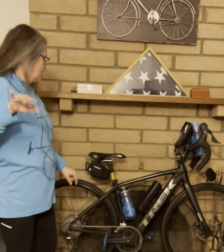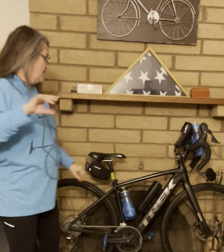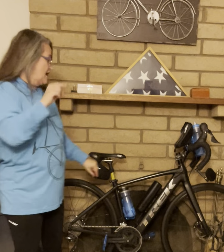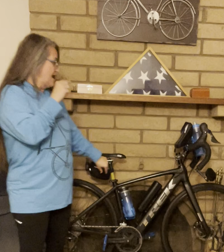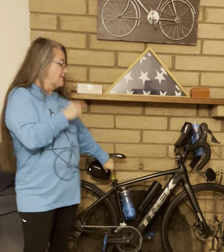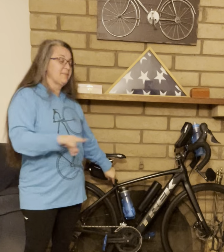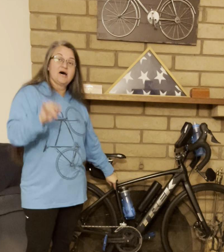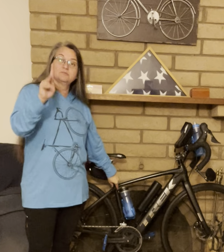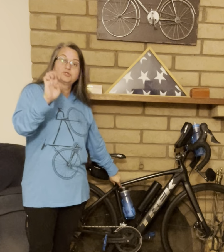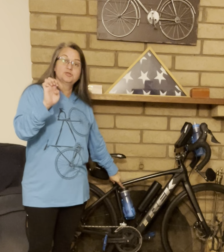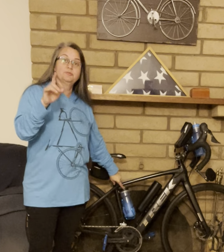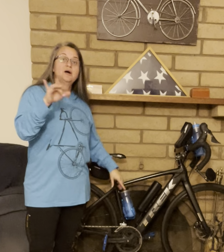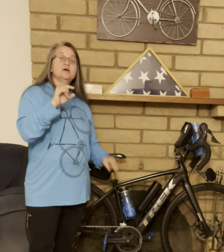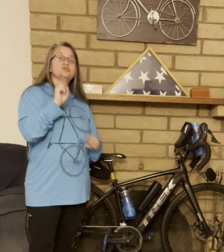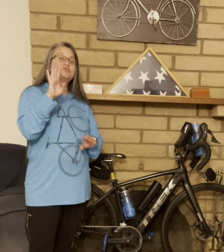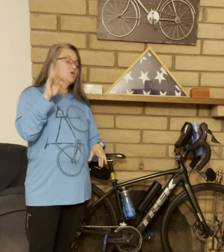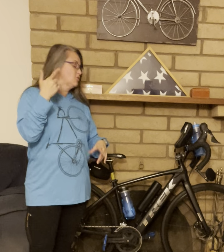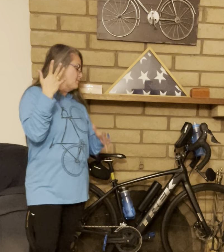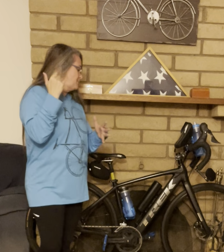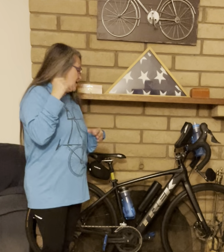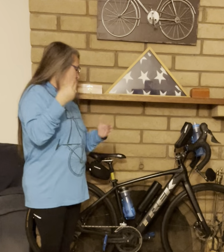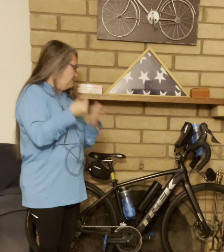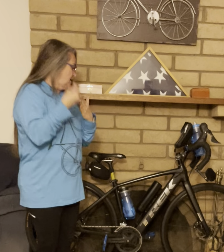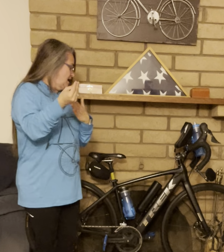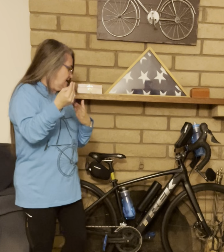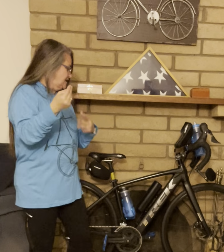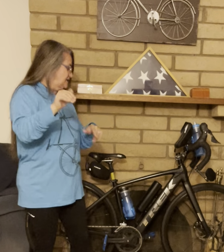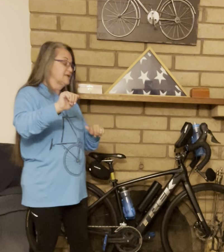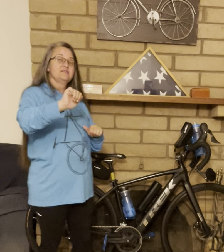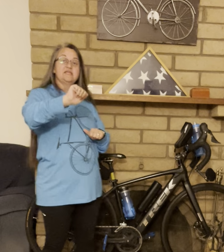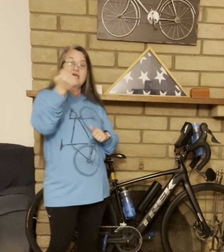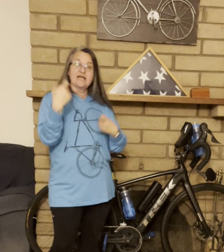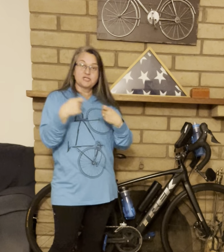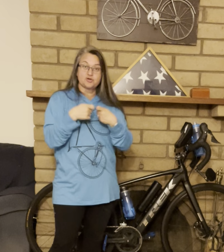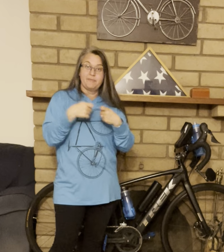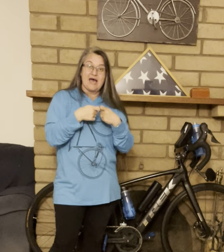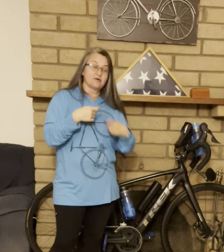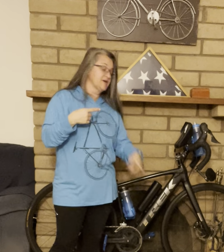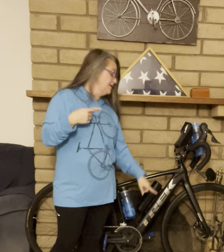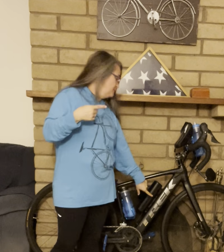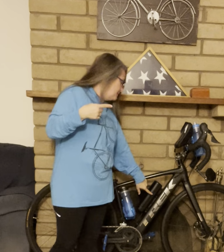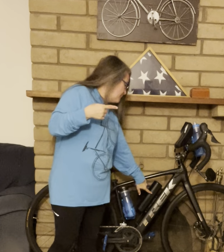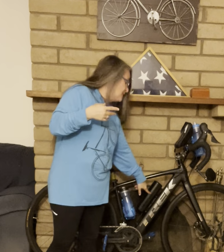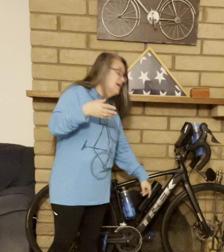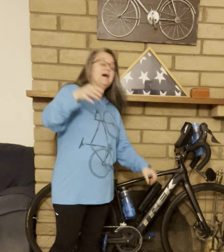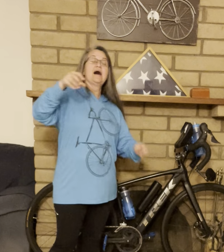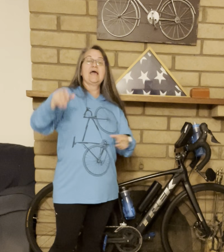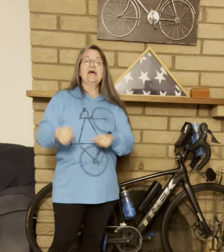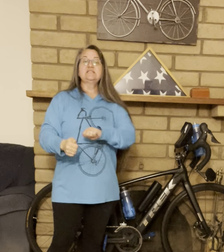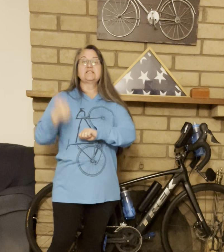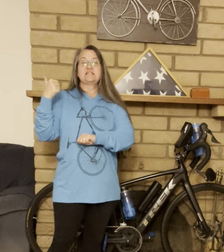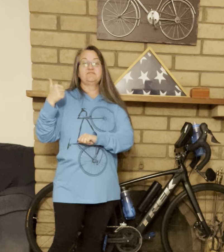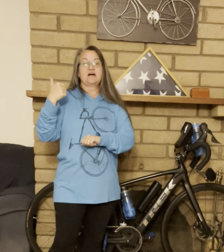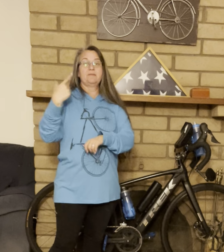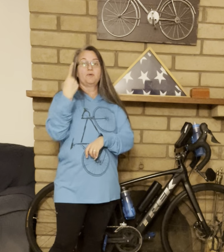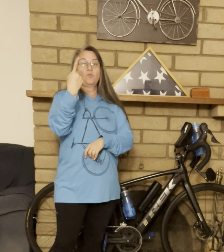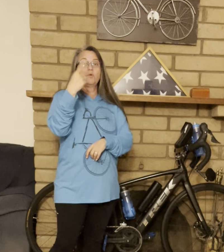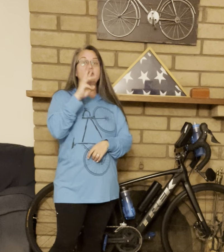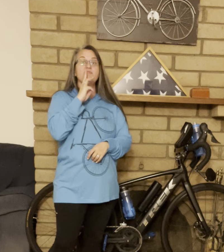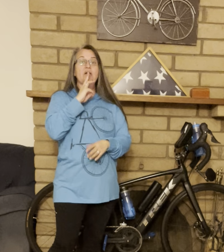I have my bottom too. So by buying the extra battery, I had to give up one of my